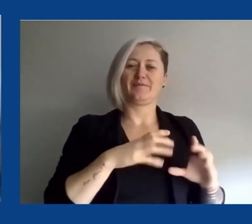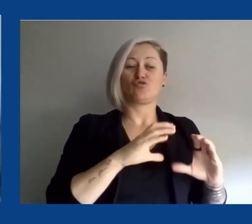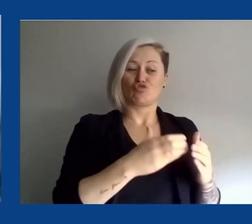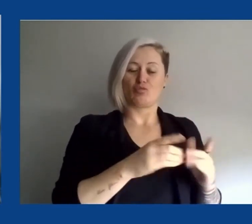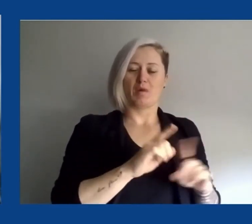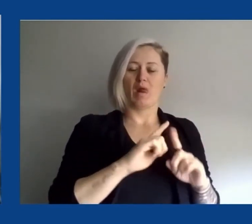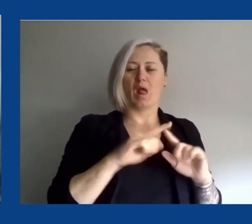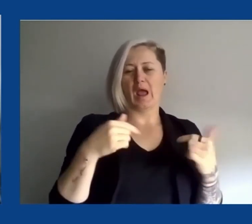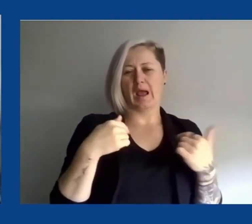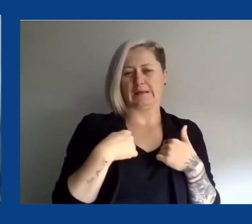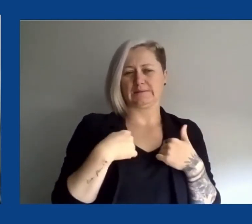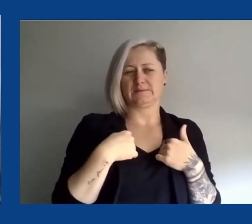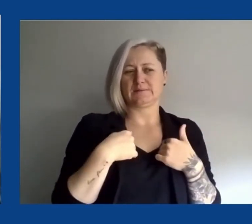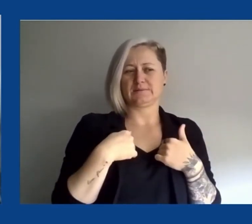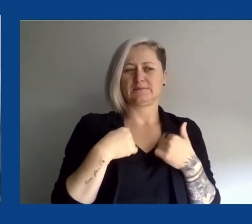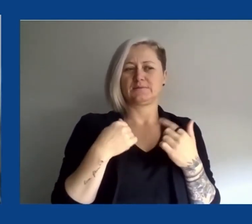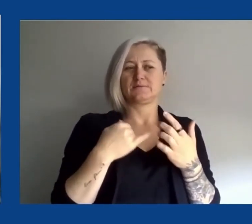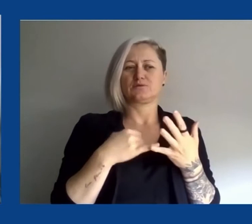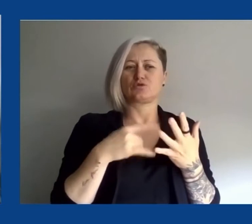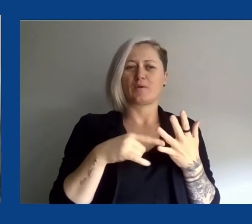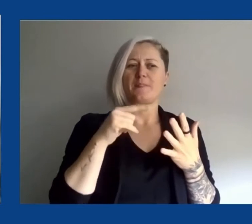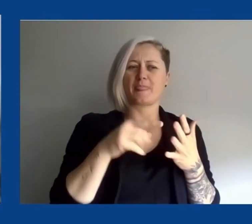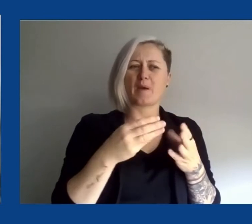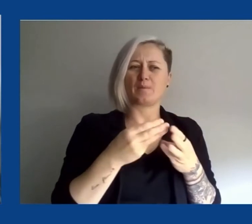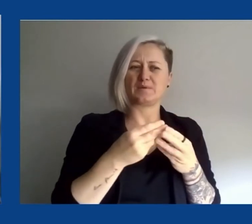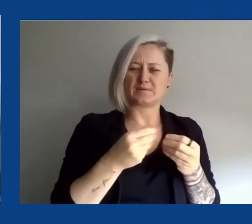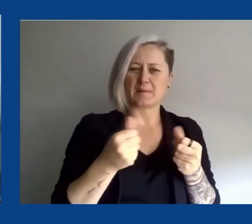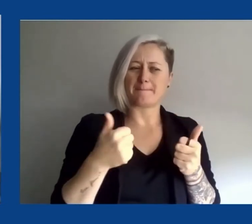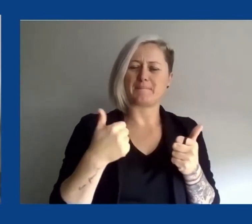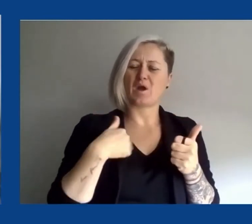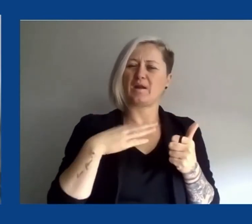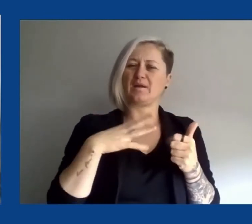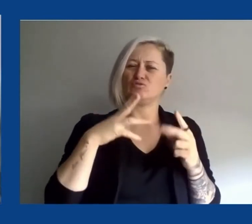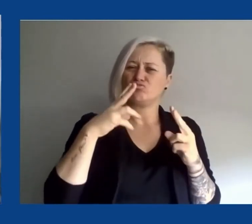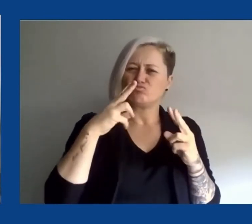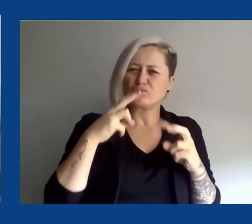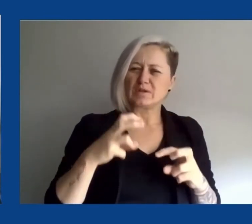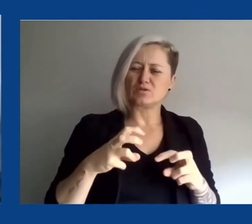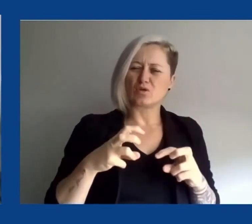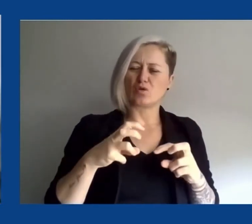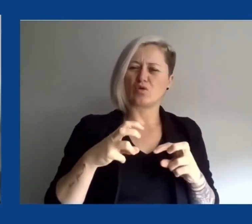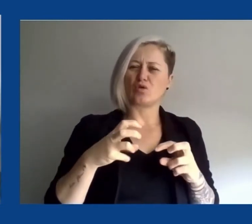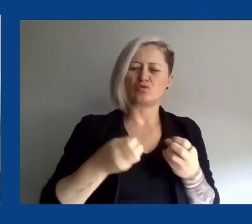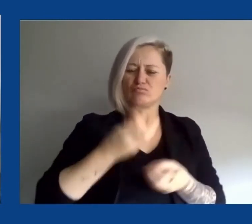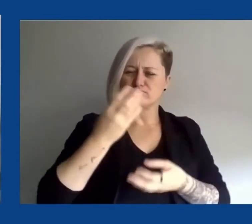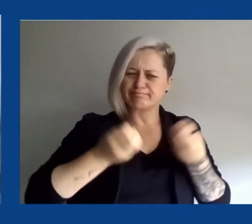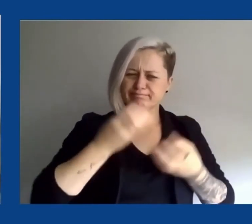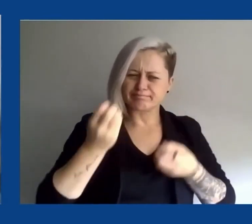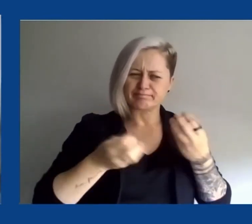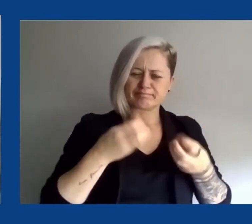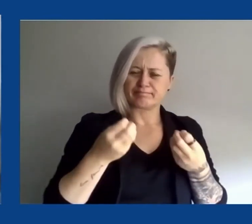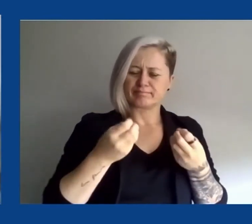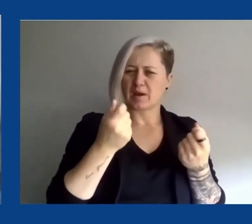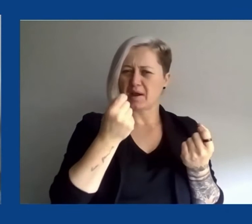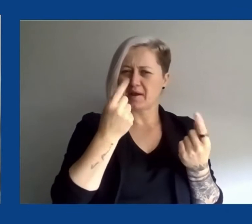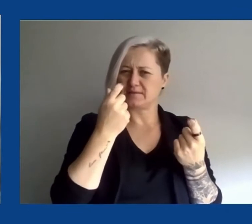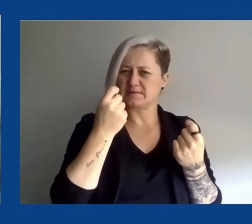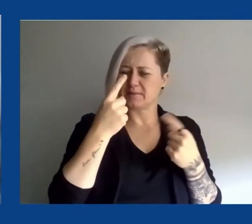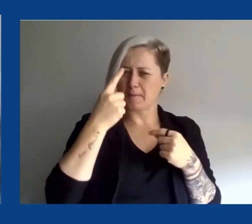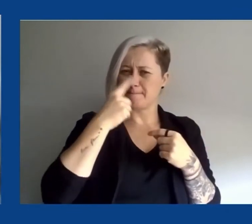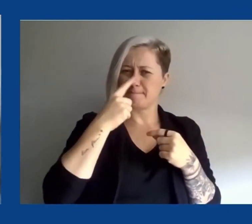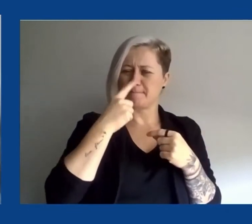ourselves. So that was something I needed to research, look at, understand the people what were